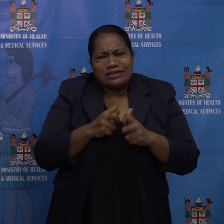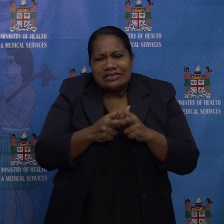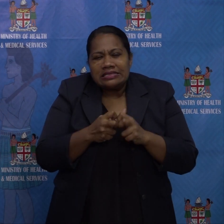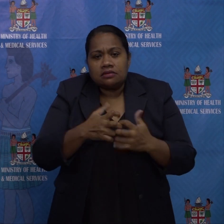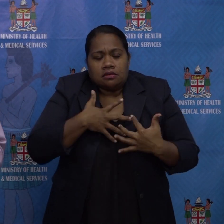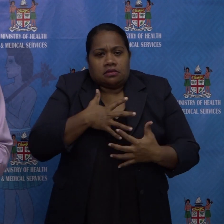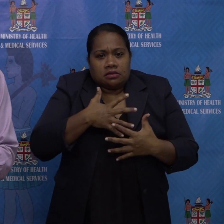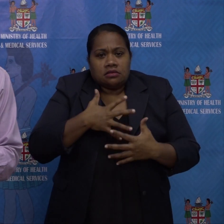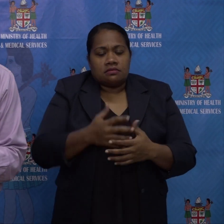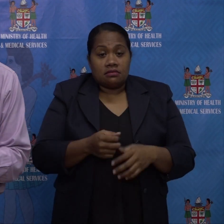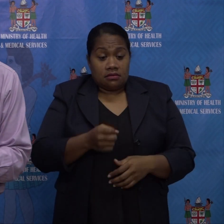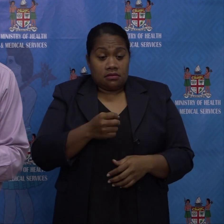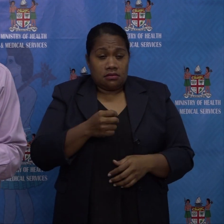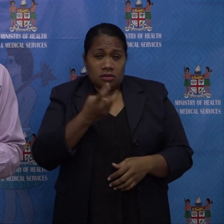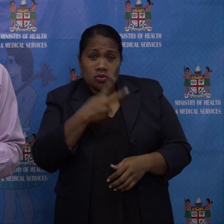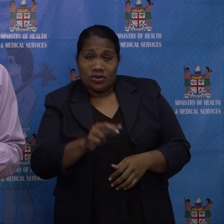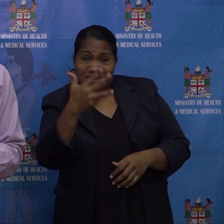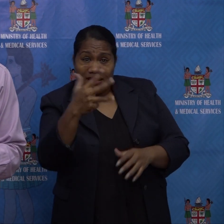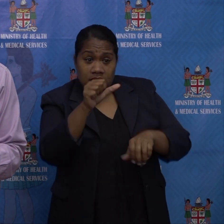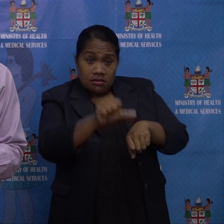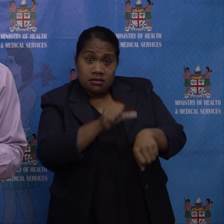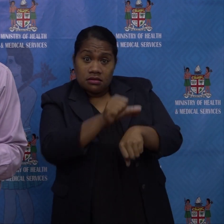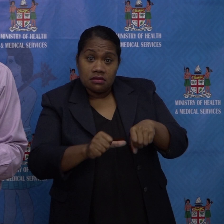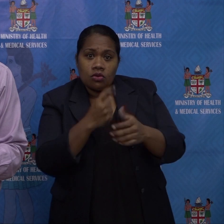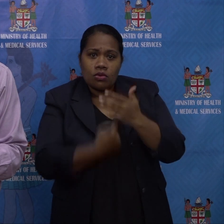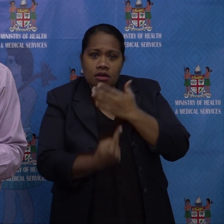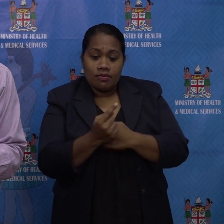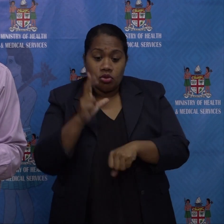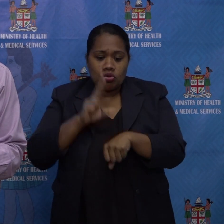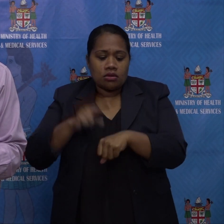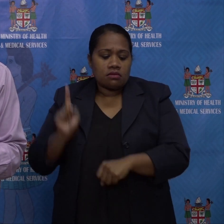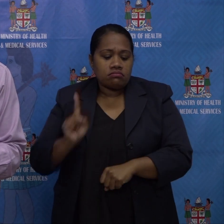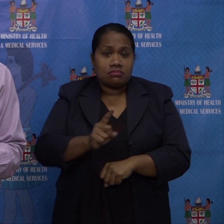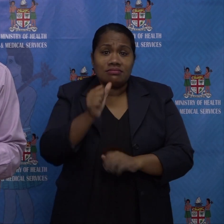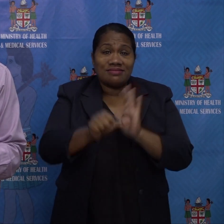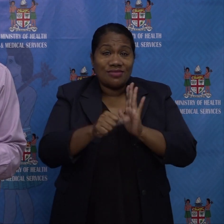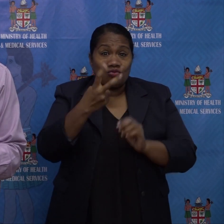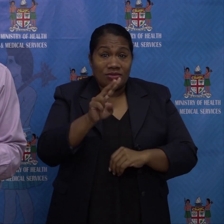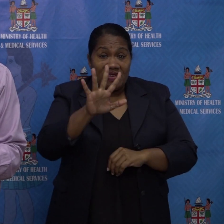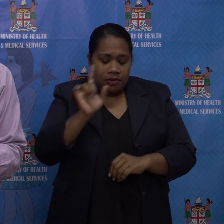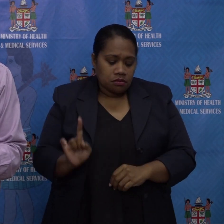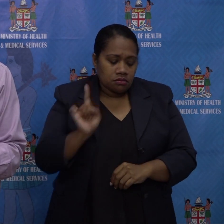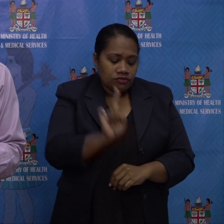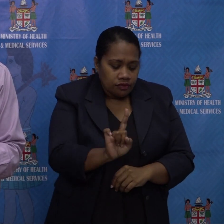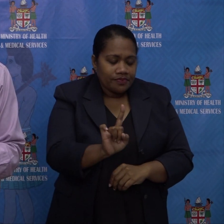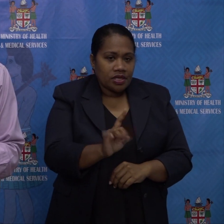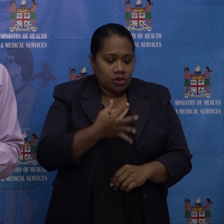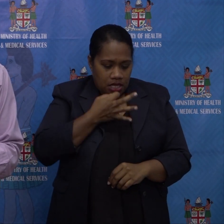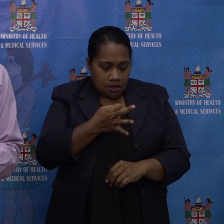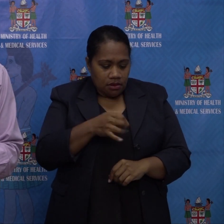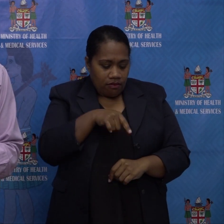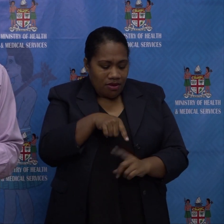On the 29th of April, he was seen by case 120, the 25-year-old doctor. He was asked to be swabbed